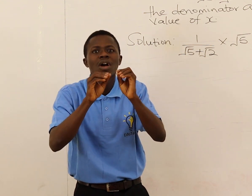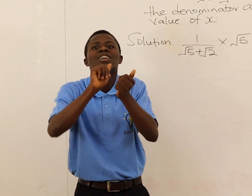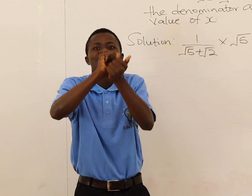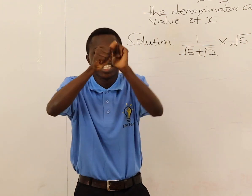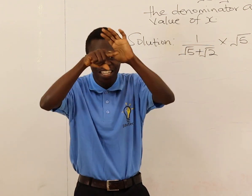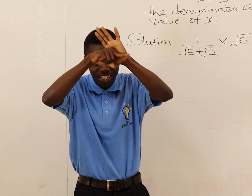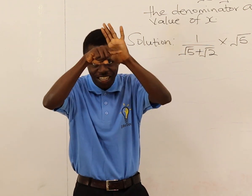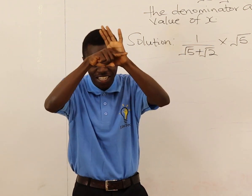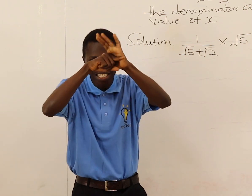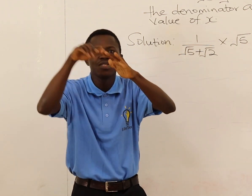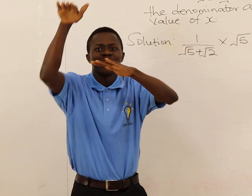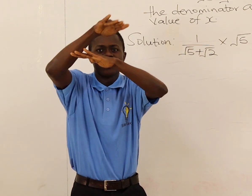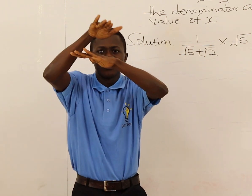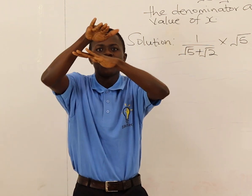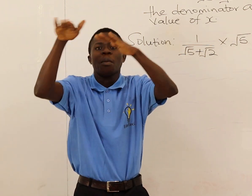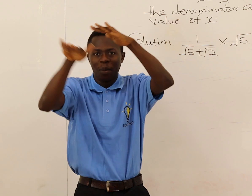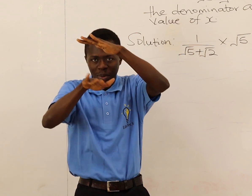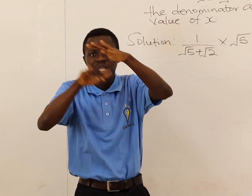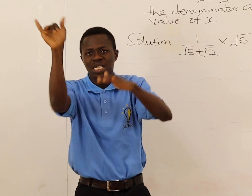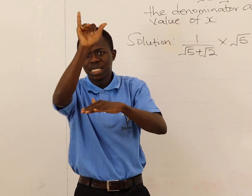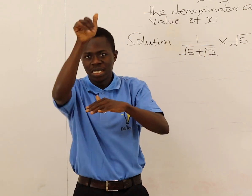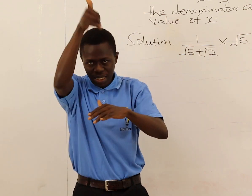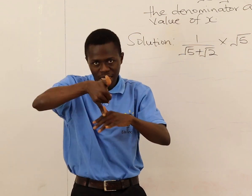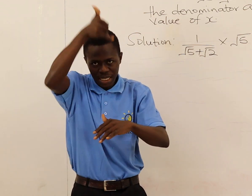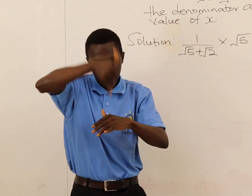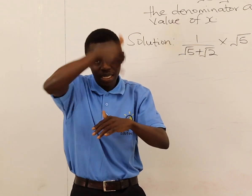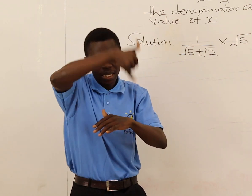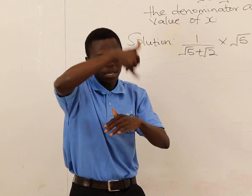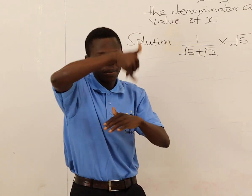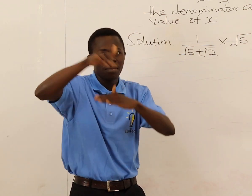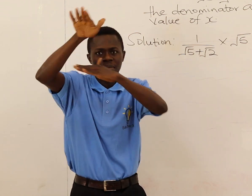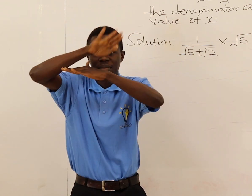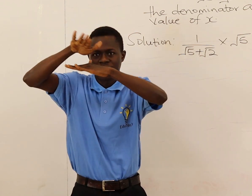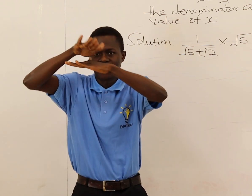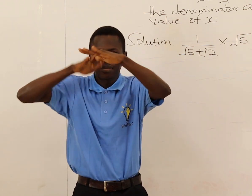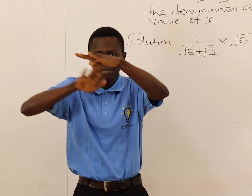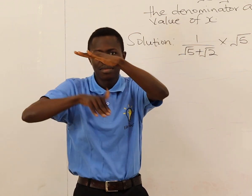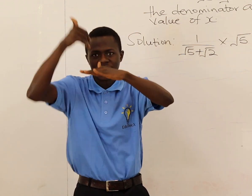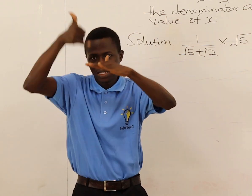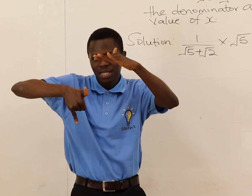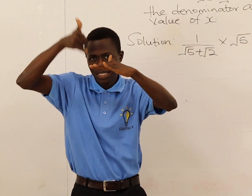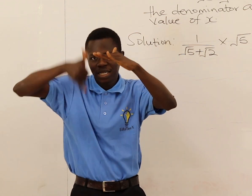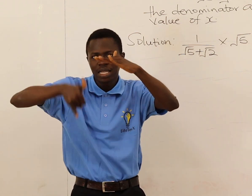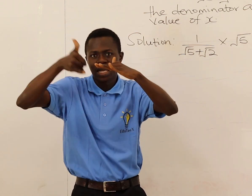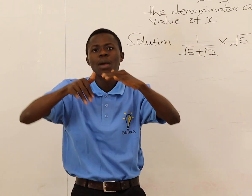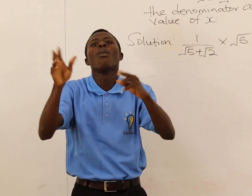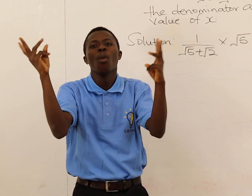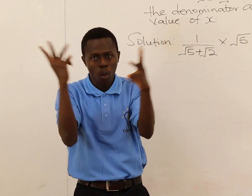So we multiply the numerator and the denominator not by the same said as the one in the denominator, but by